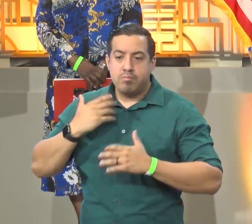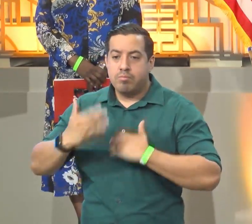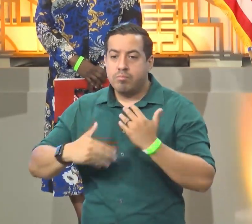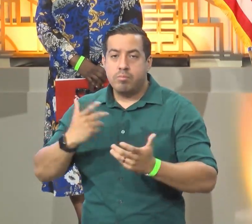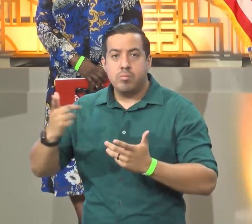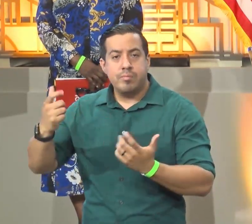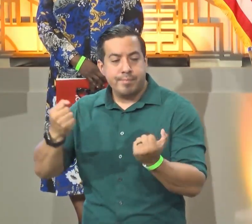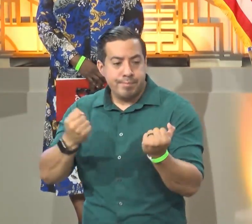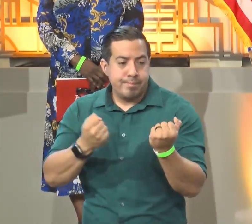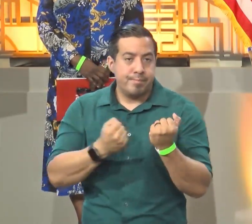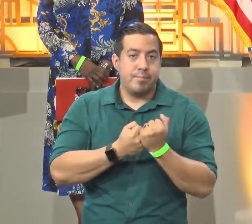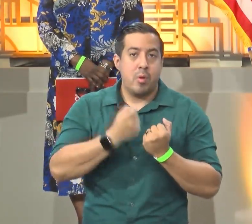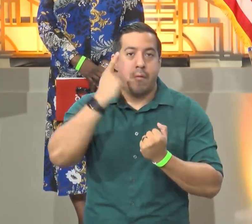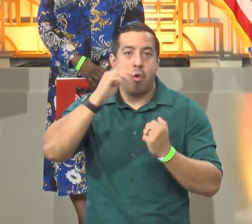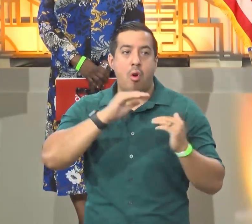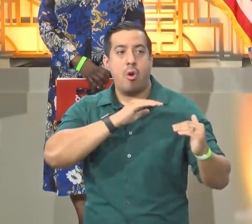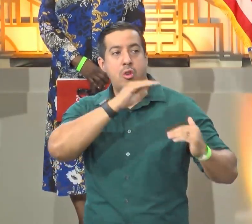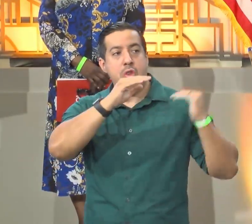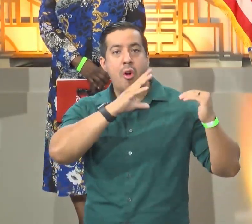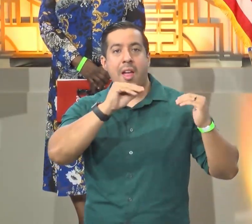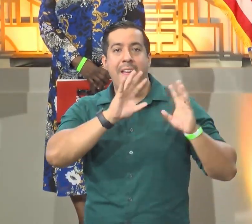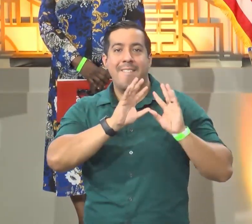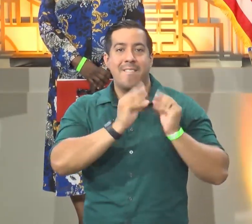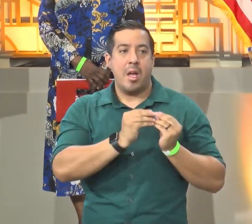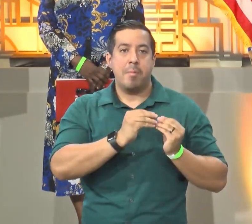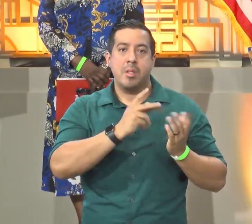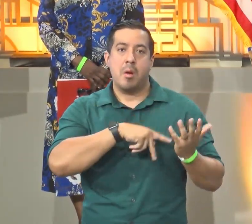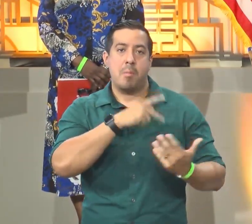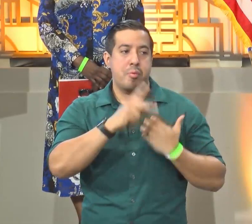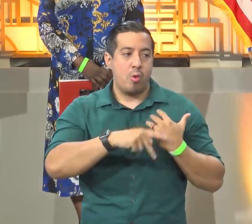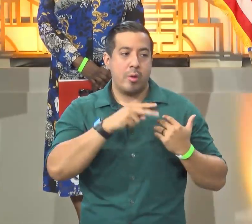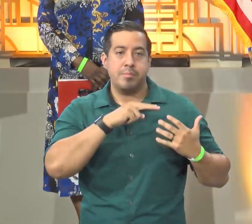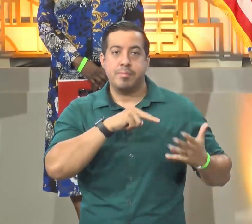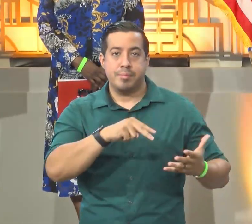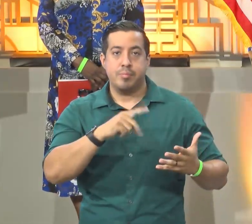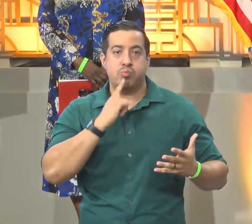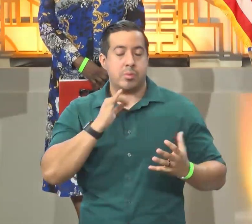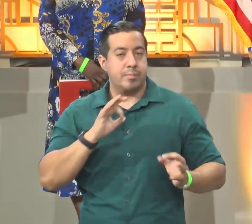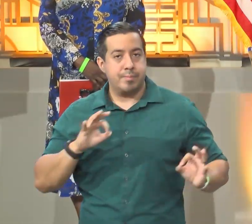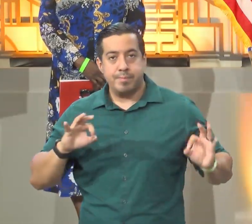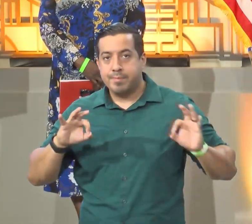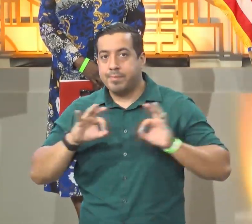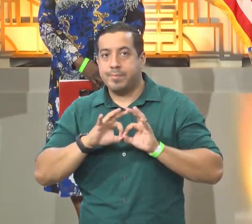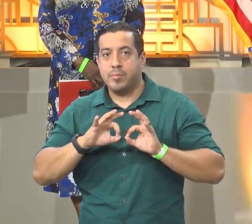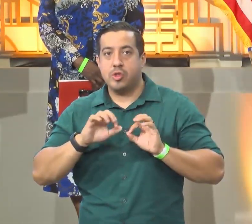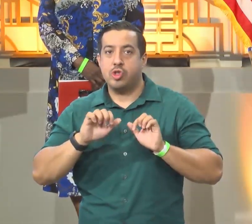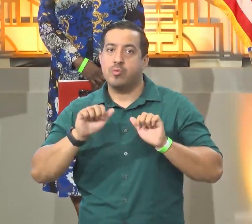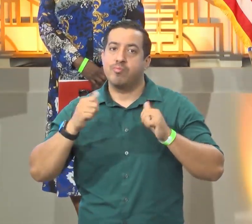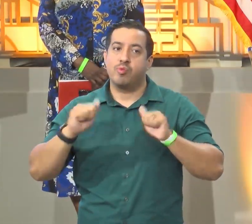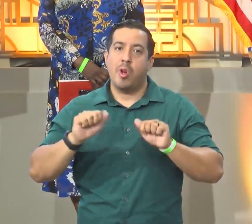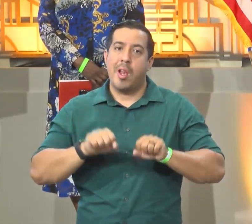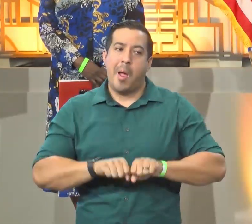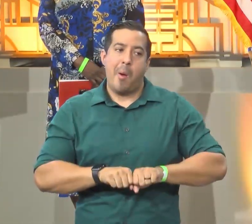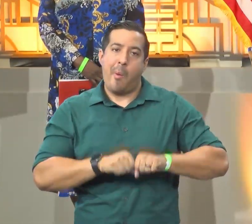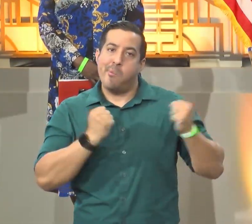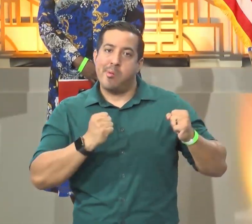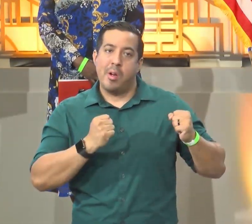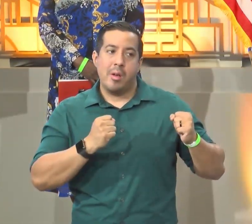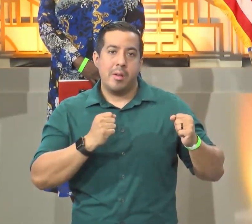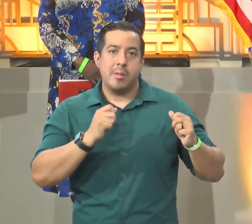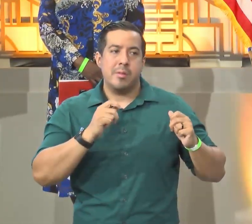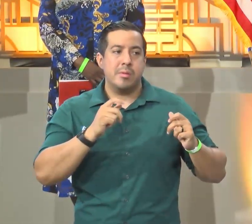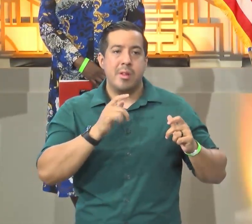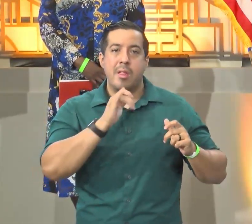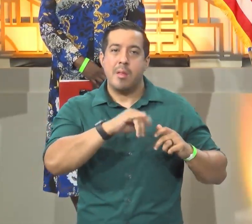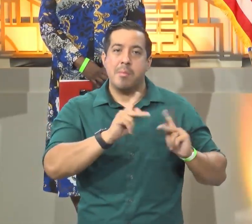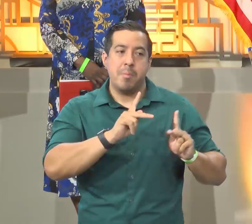especially advocated for adult and family literacy programs as vital to breaking the generational cycle of